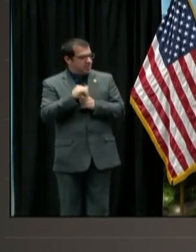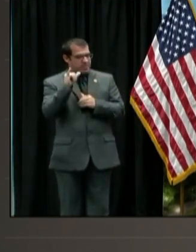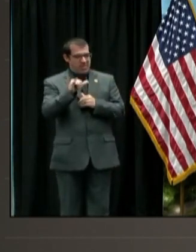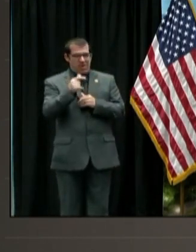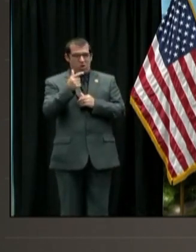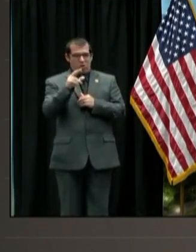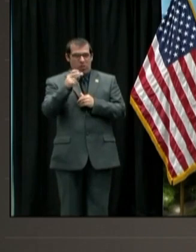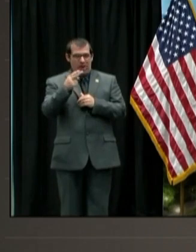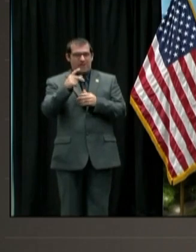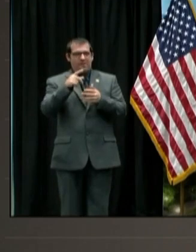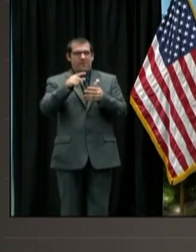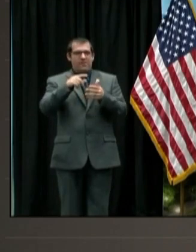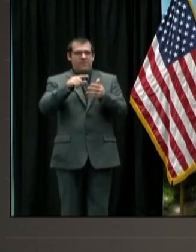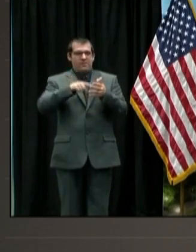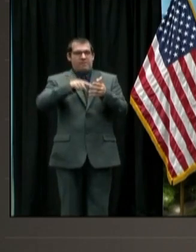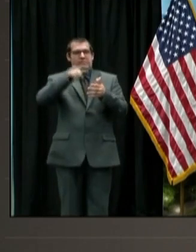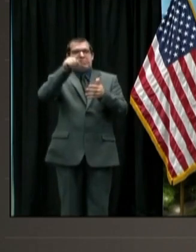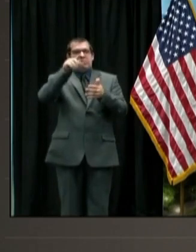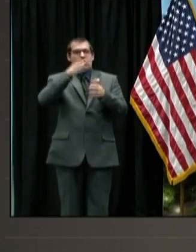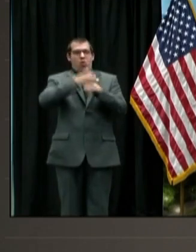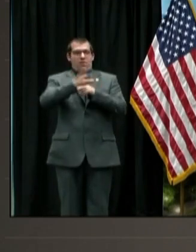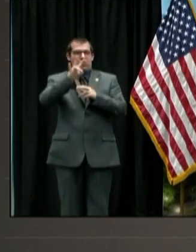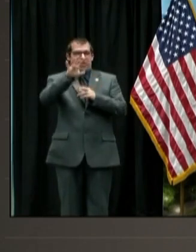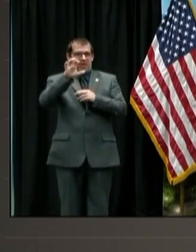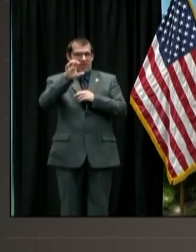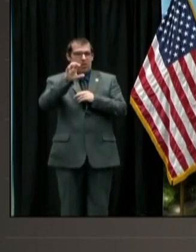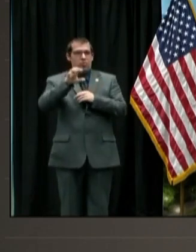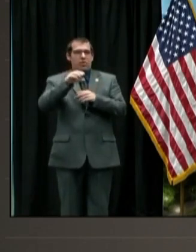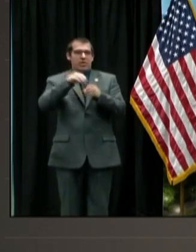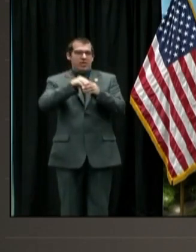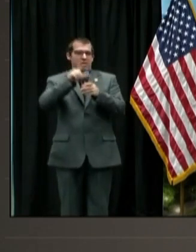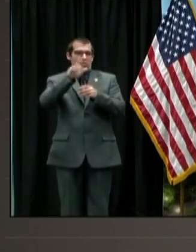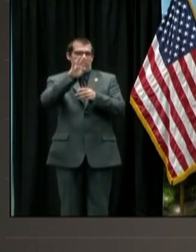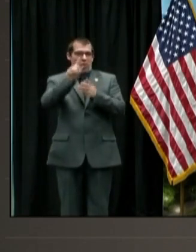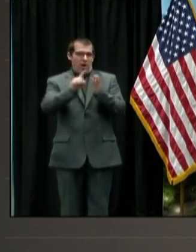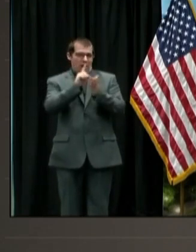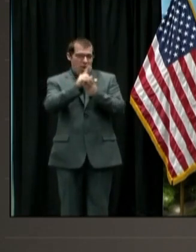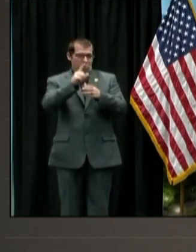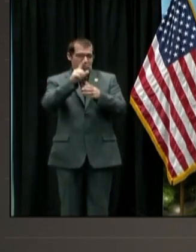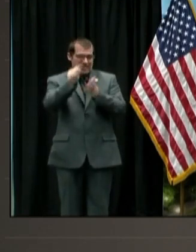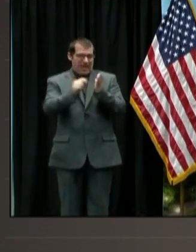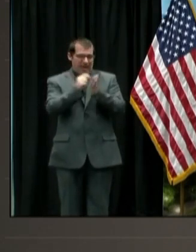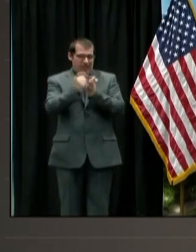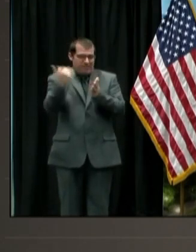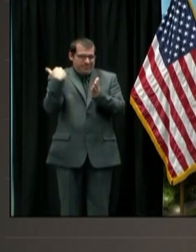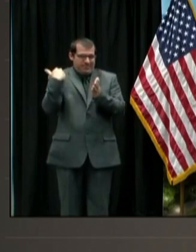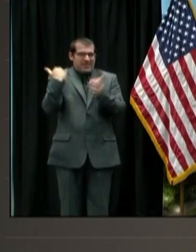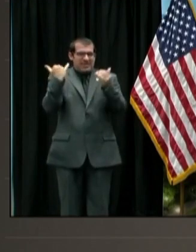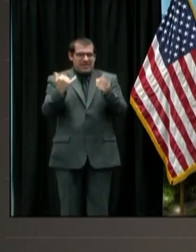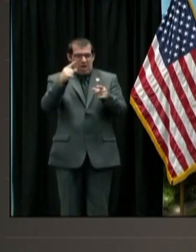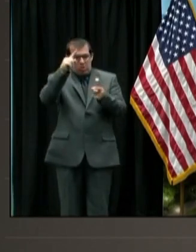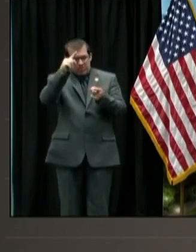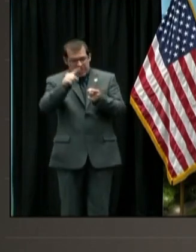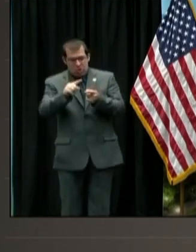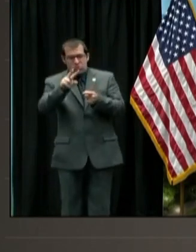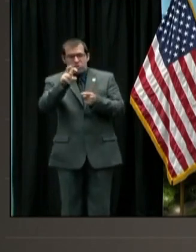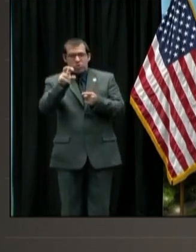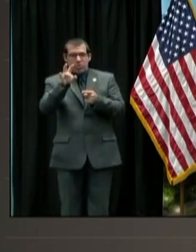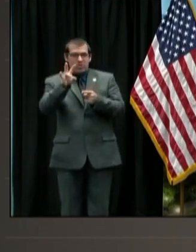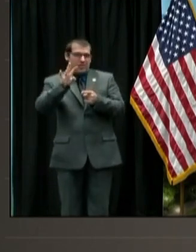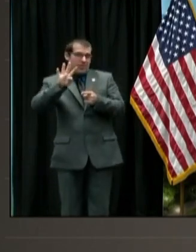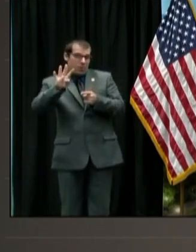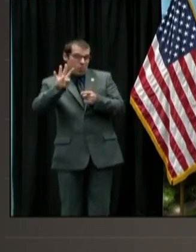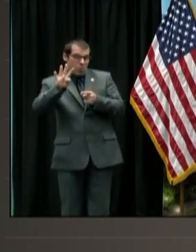graph, the high water mark of over 700 in one 24-hour period, and now we're down to